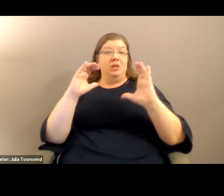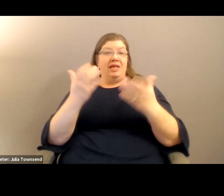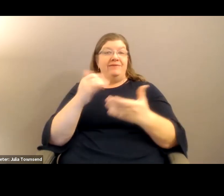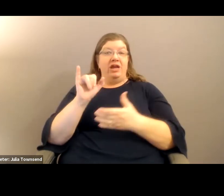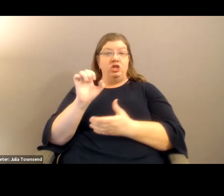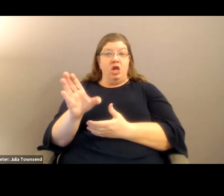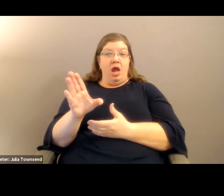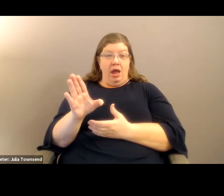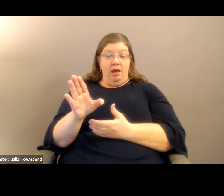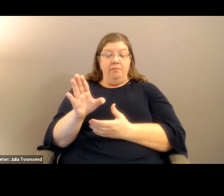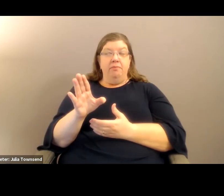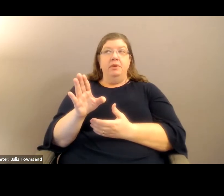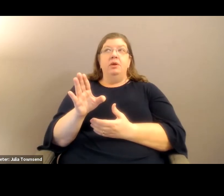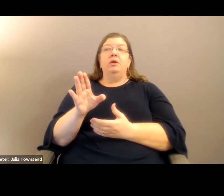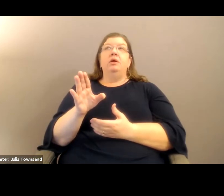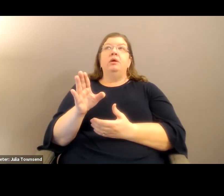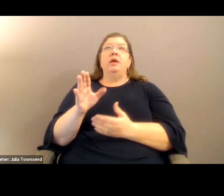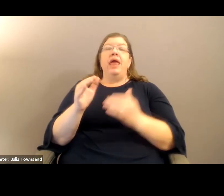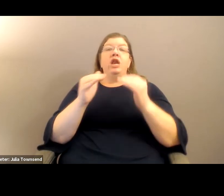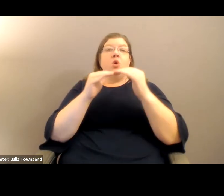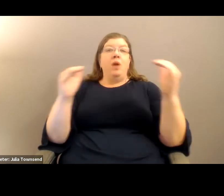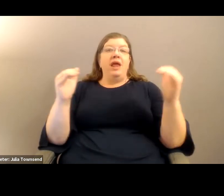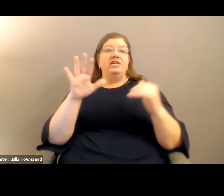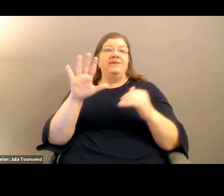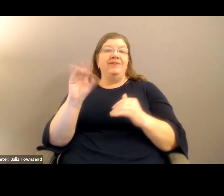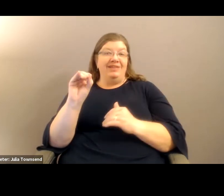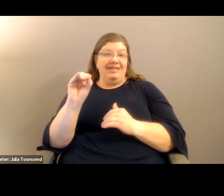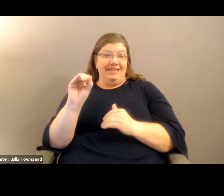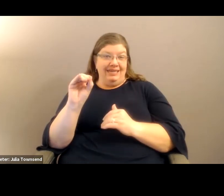job that is at range 50.